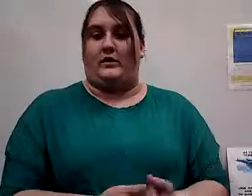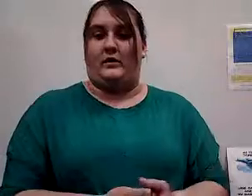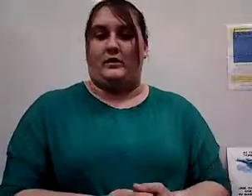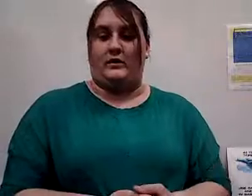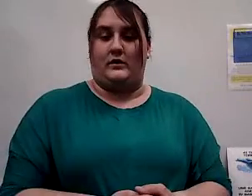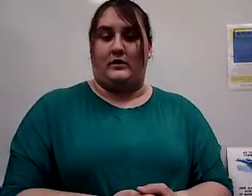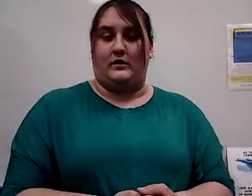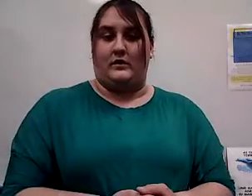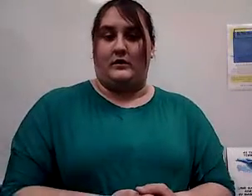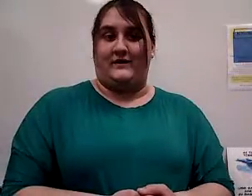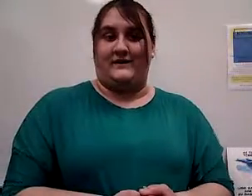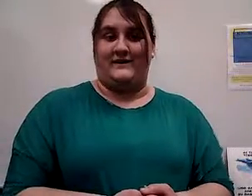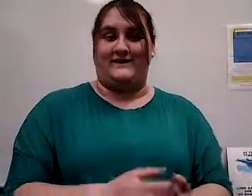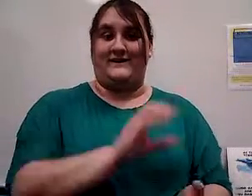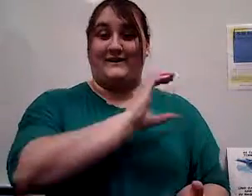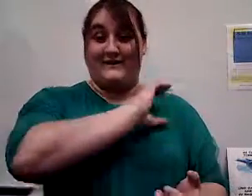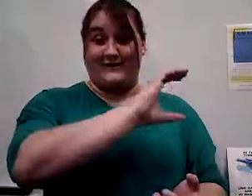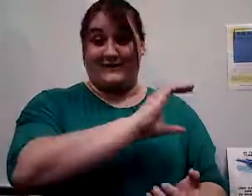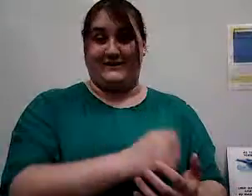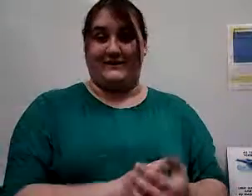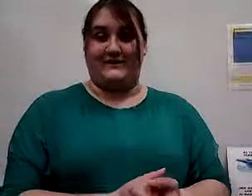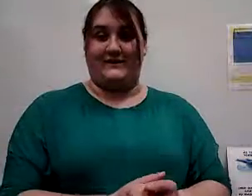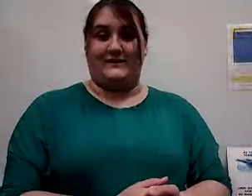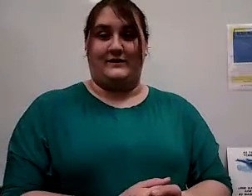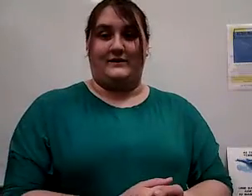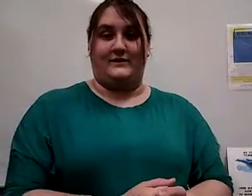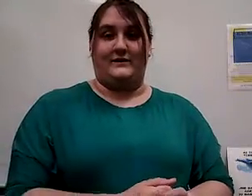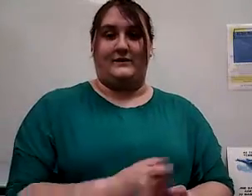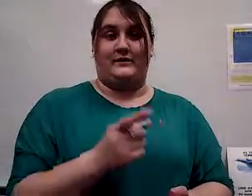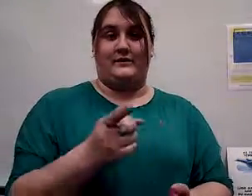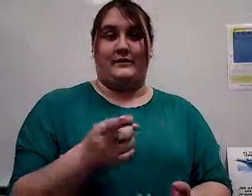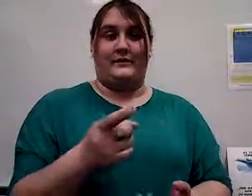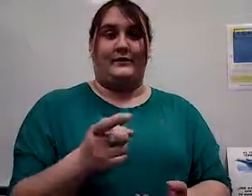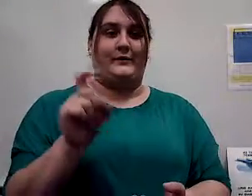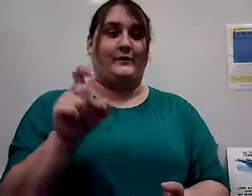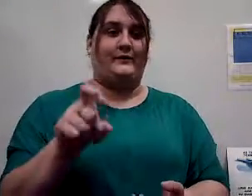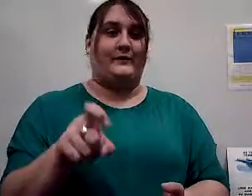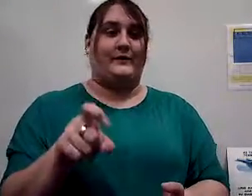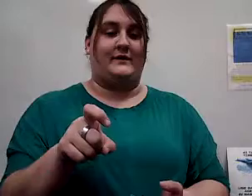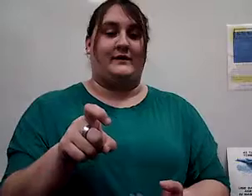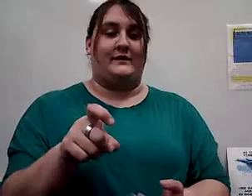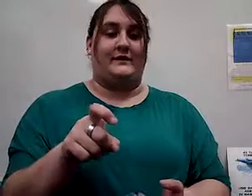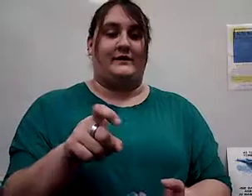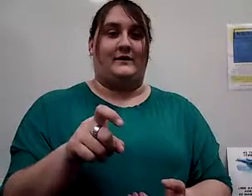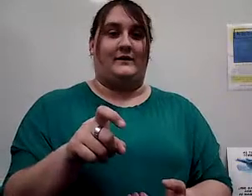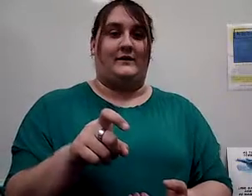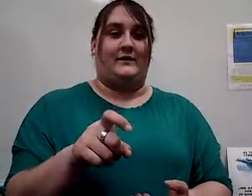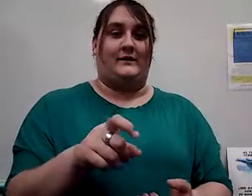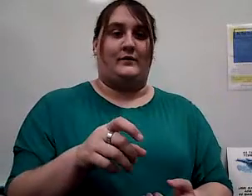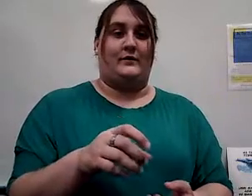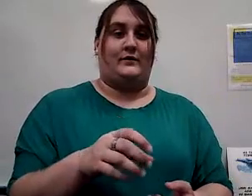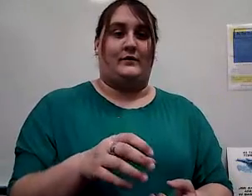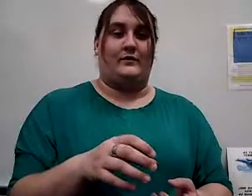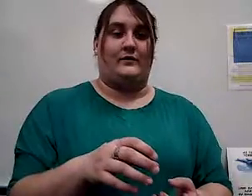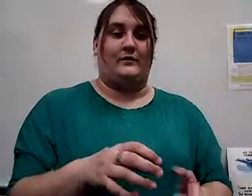Curtis? You have to take the heat out of it to make it go from a gas form to a liquid form. Okay, what's another way